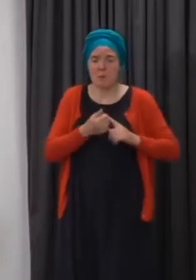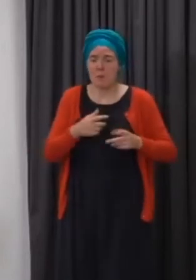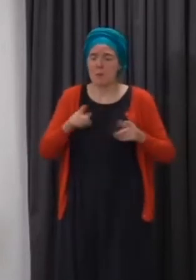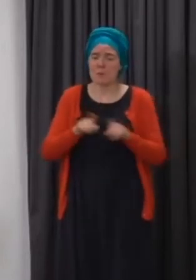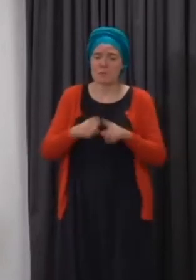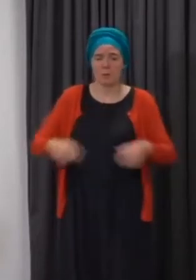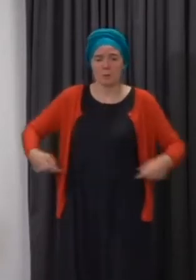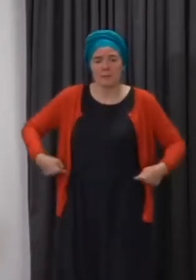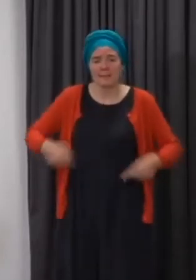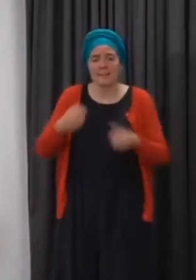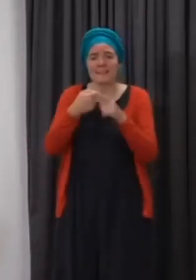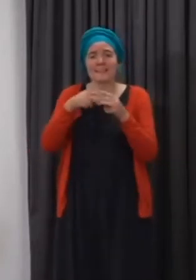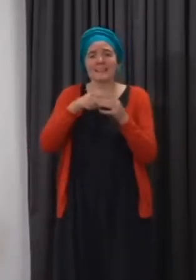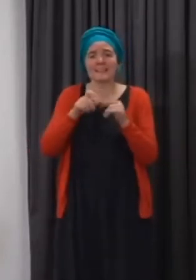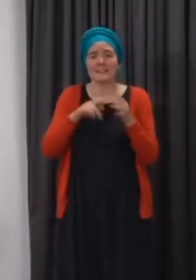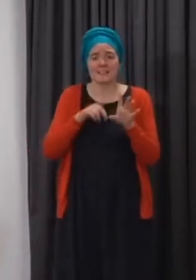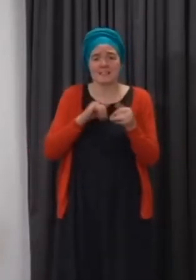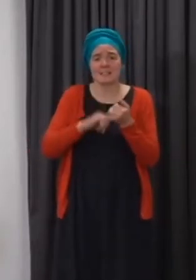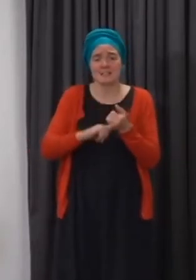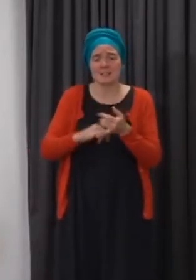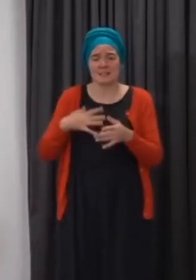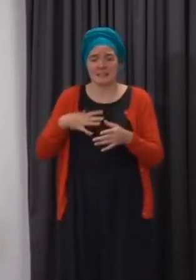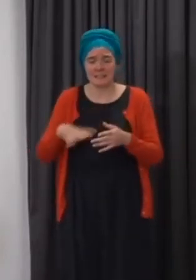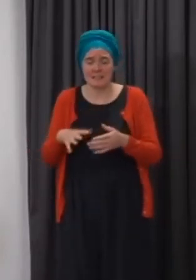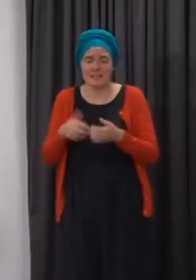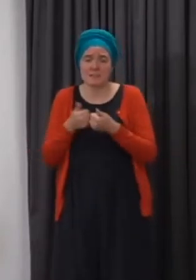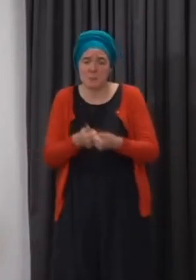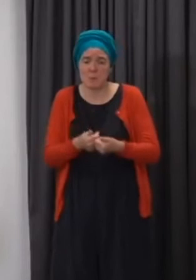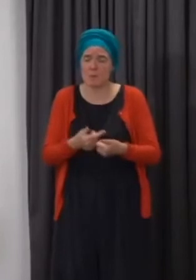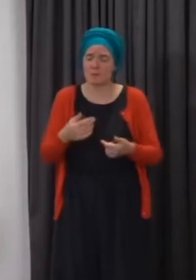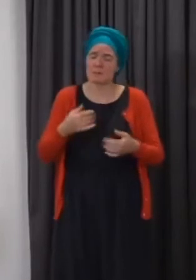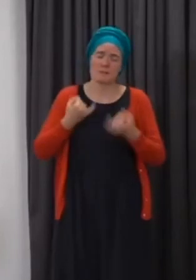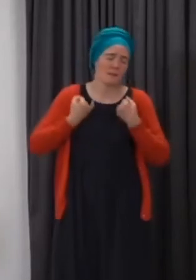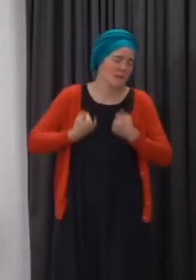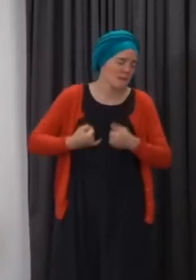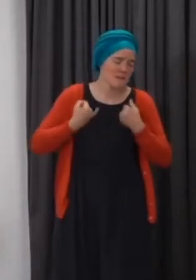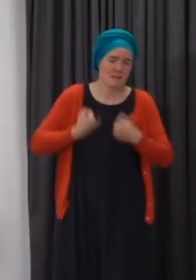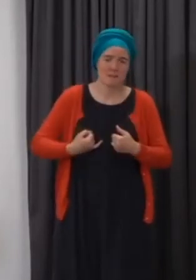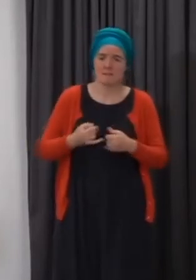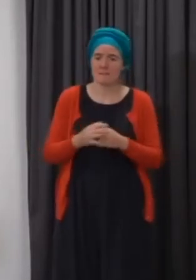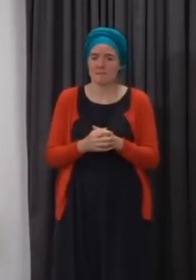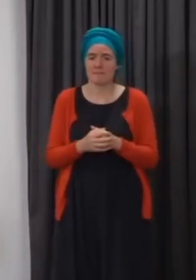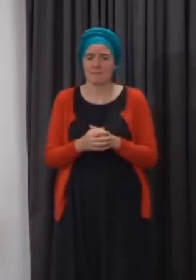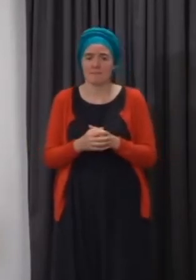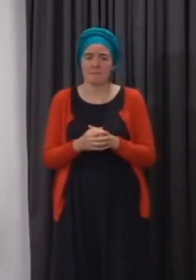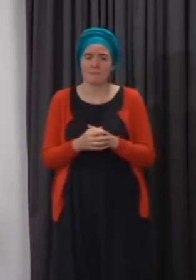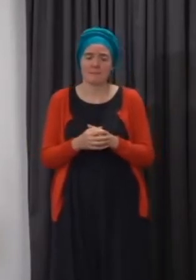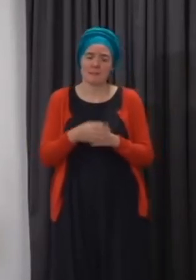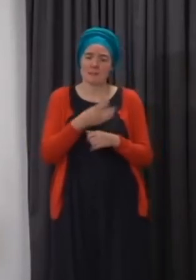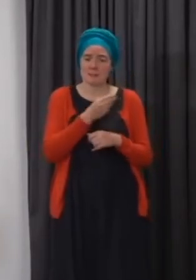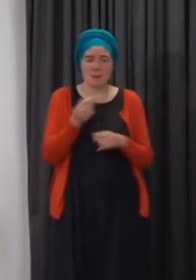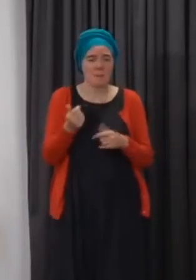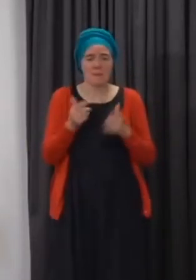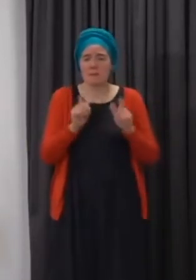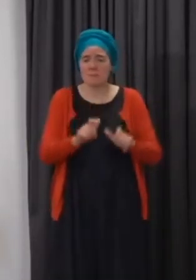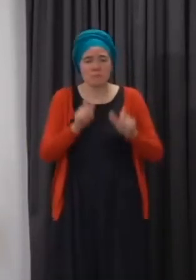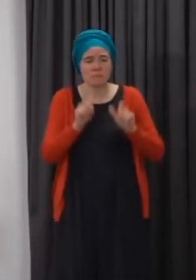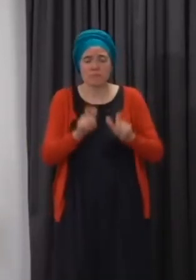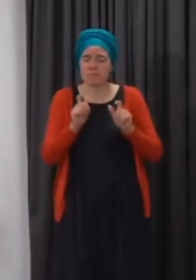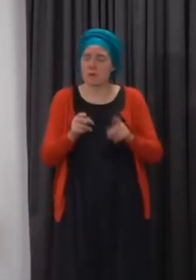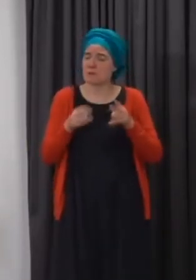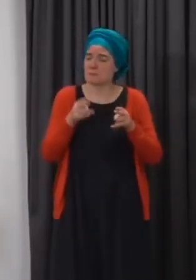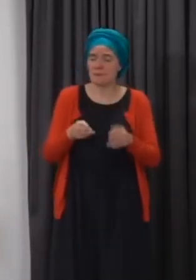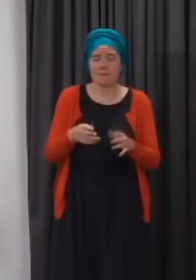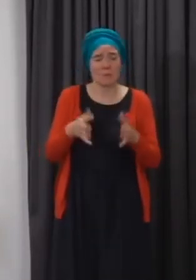but we are seeing lots of people leaving critical care units and hospitals after many, many weeks of receiving the most intensive care that the NHS can